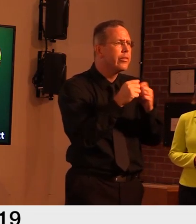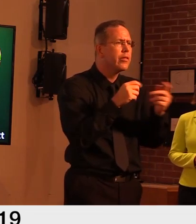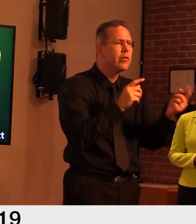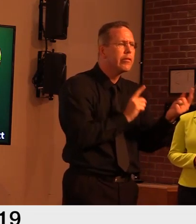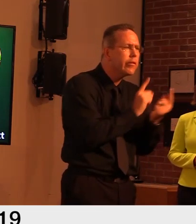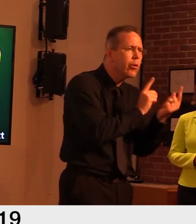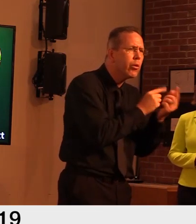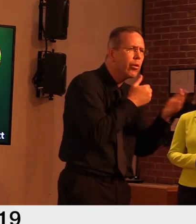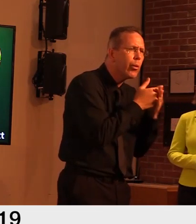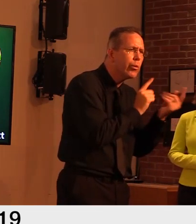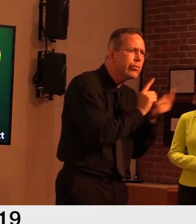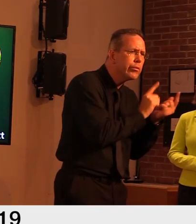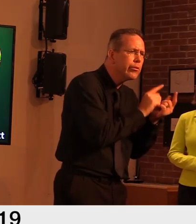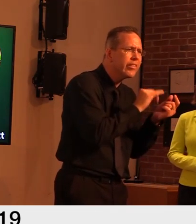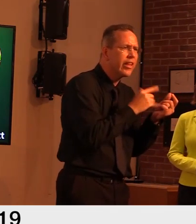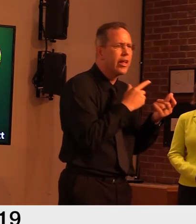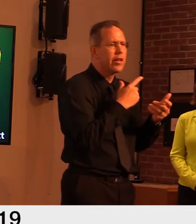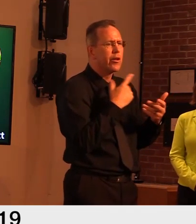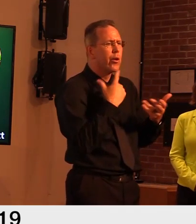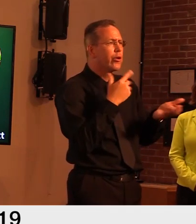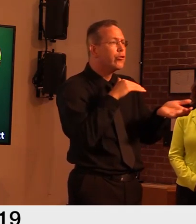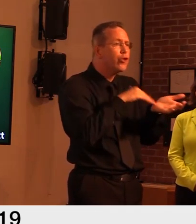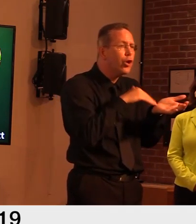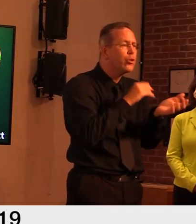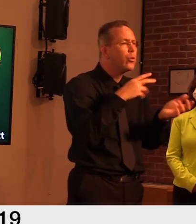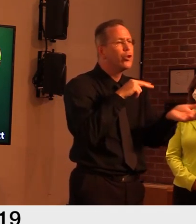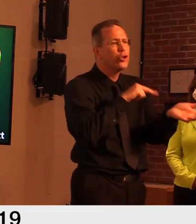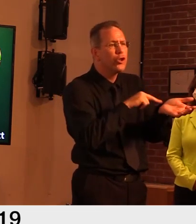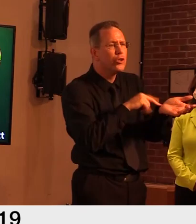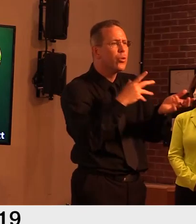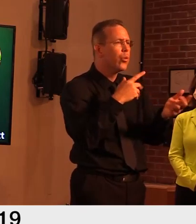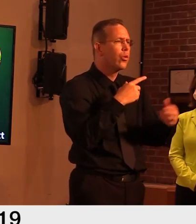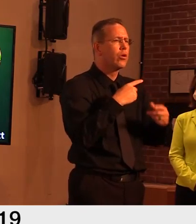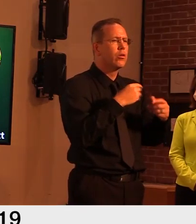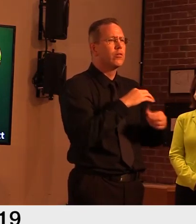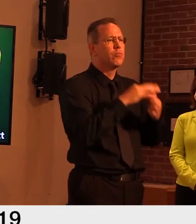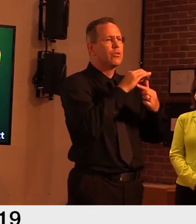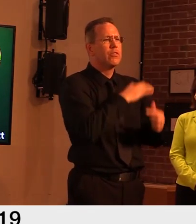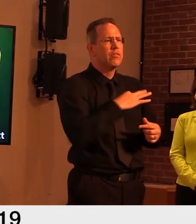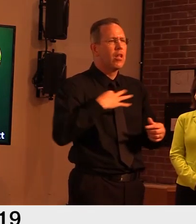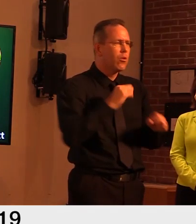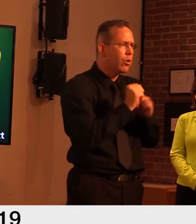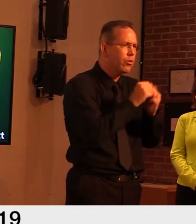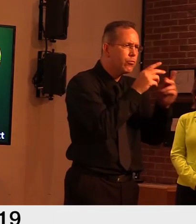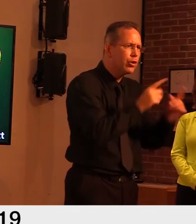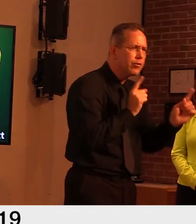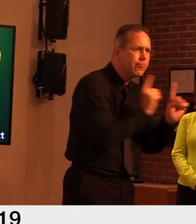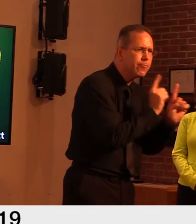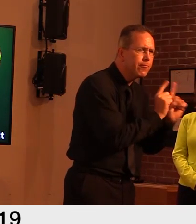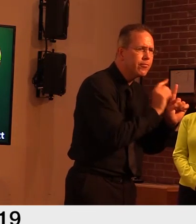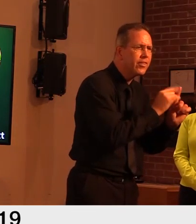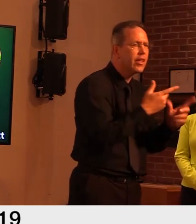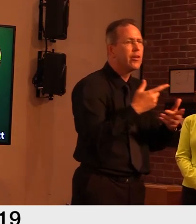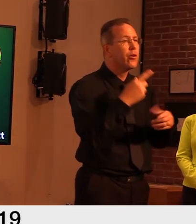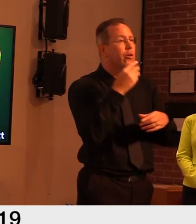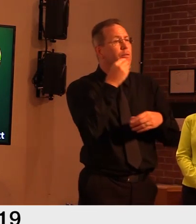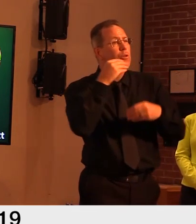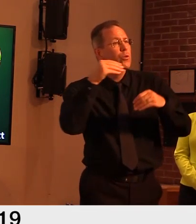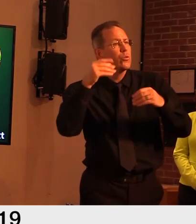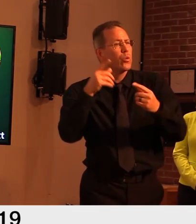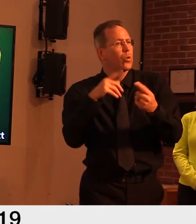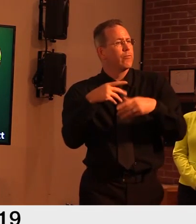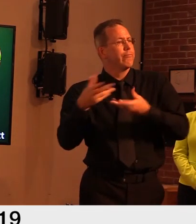in correctional facilities. That's a vulnerable population. We've talked about testing people who are in